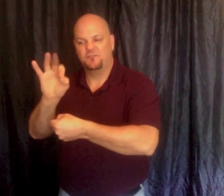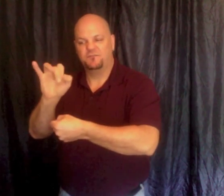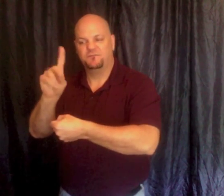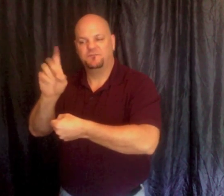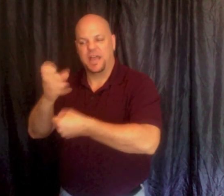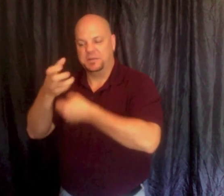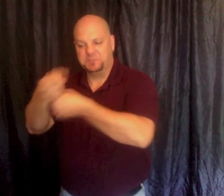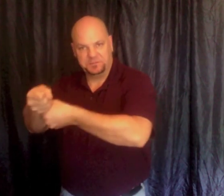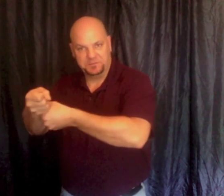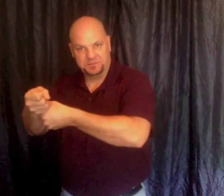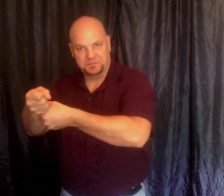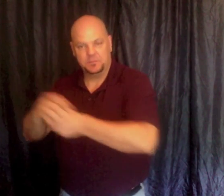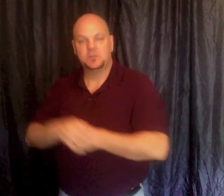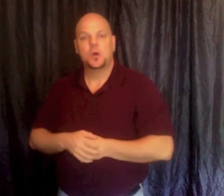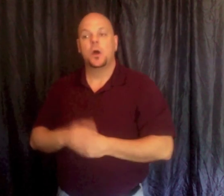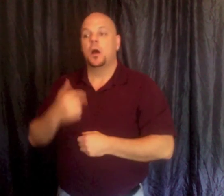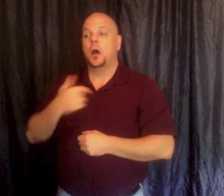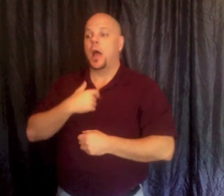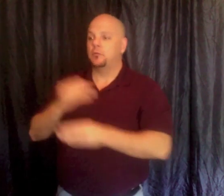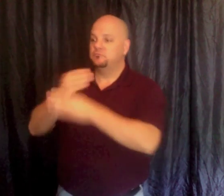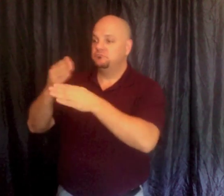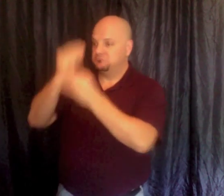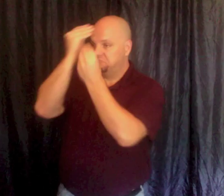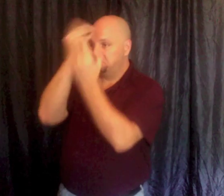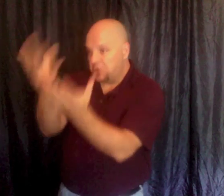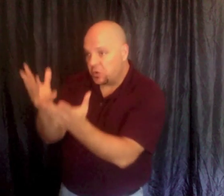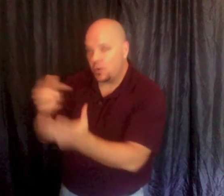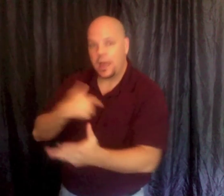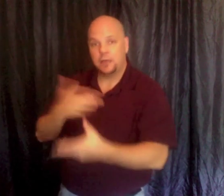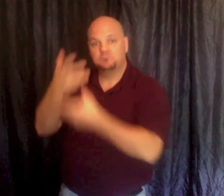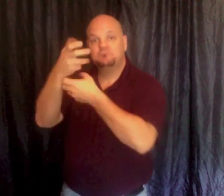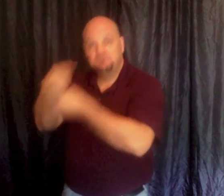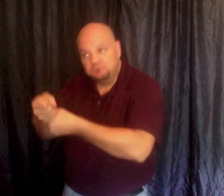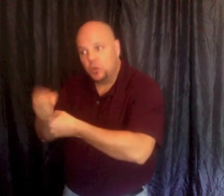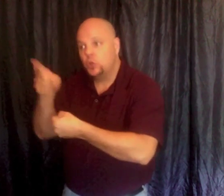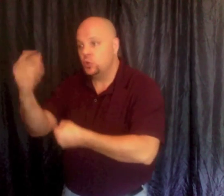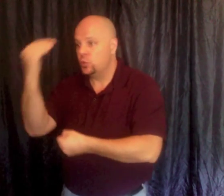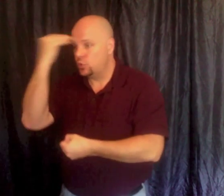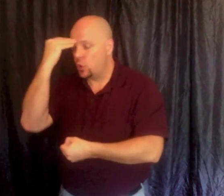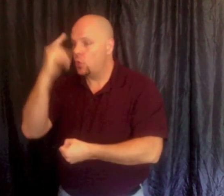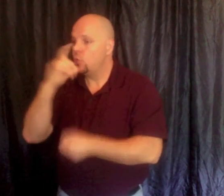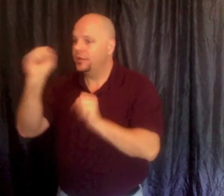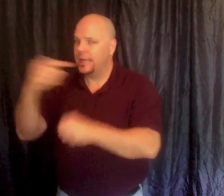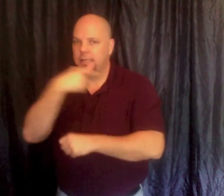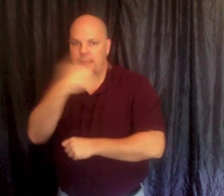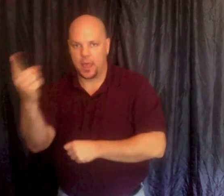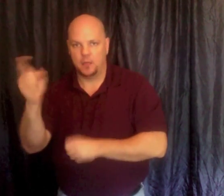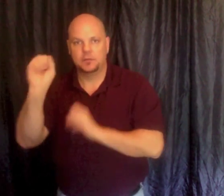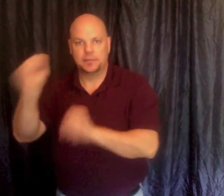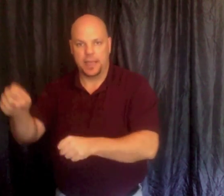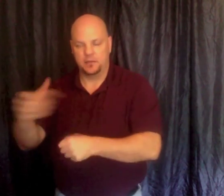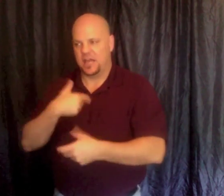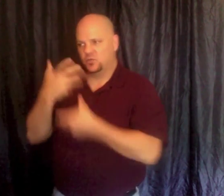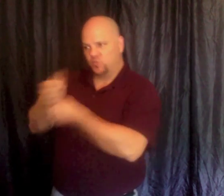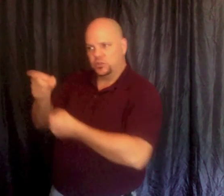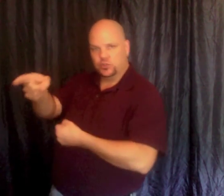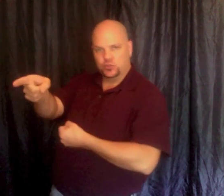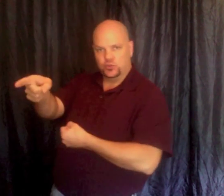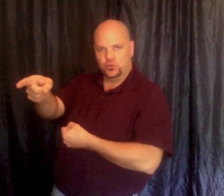you, and I trust that you're going to know who to tell. So like the deaf adult